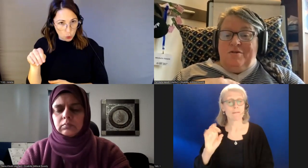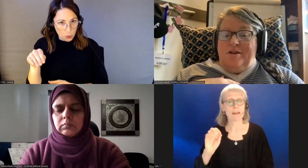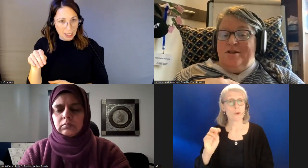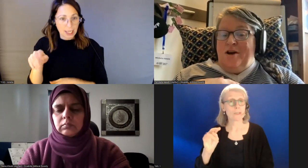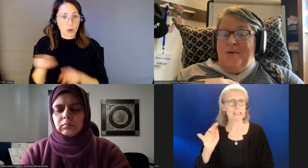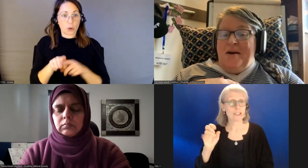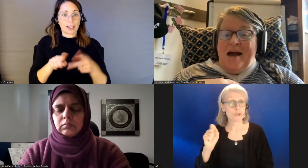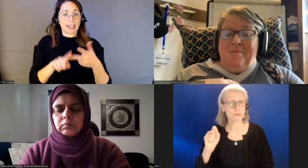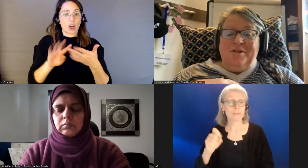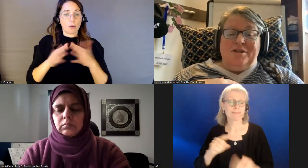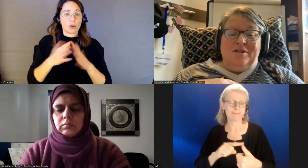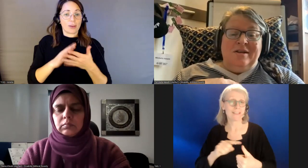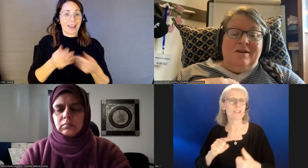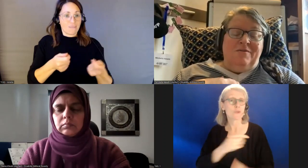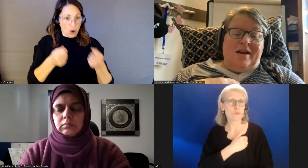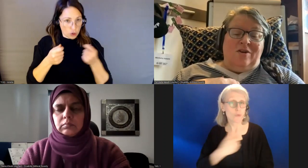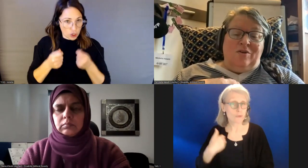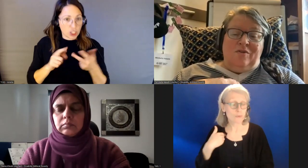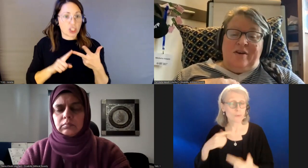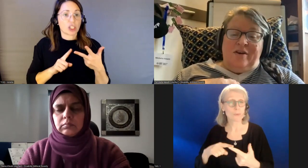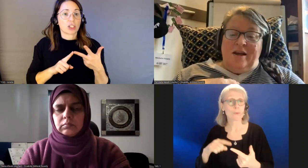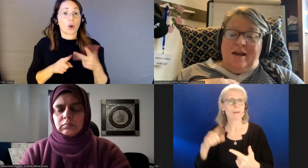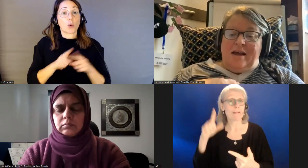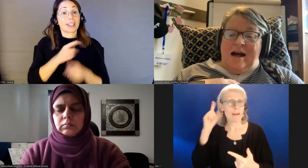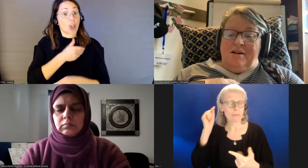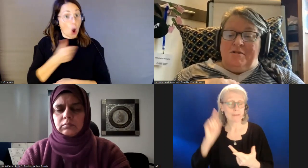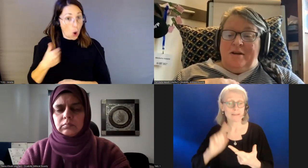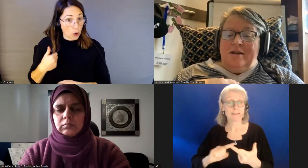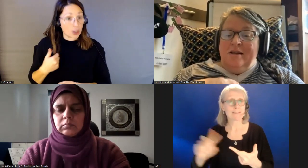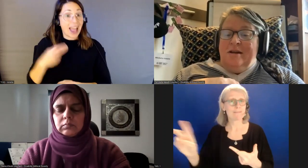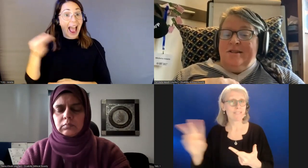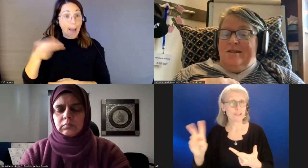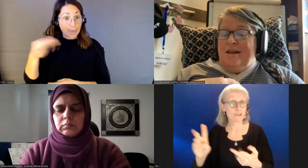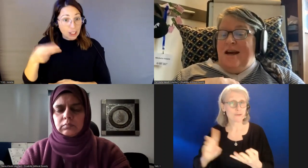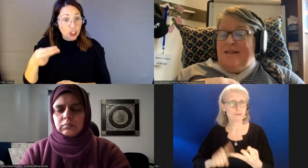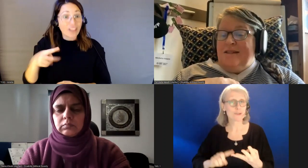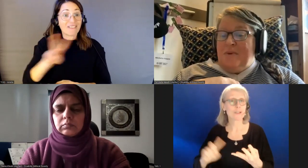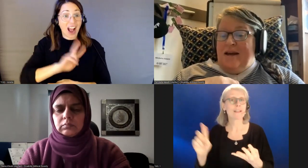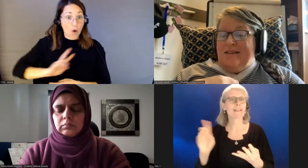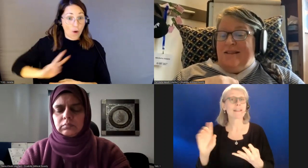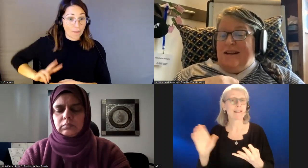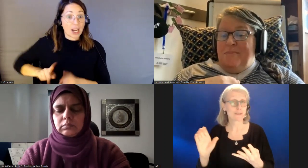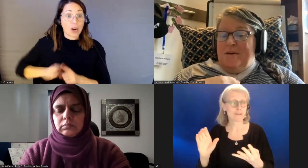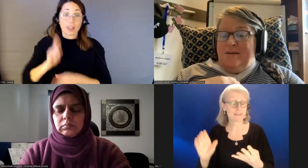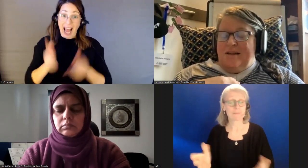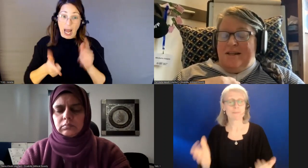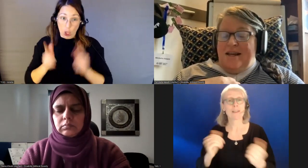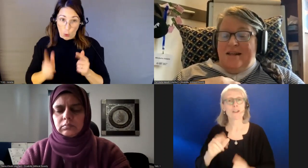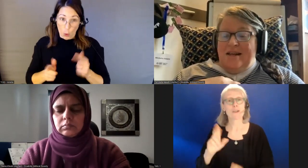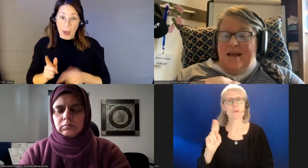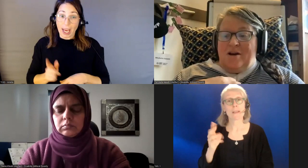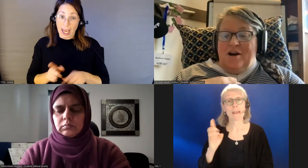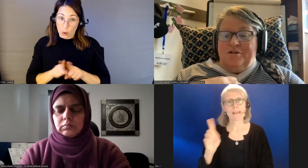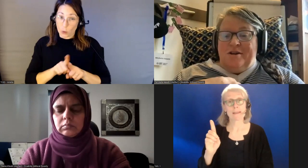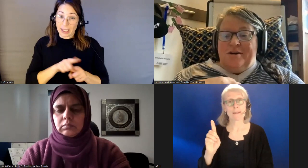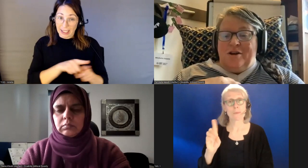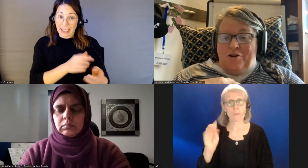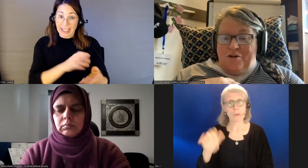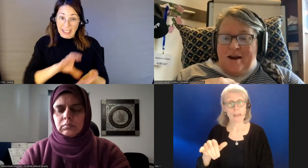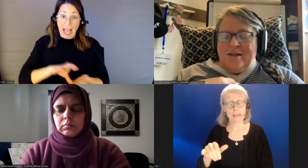including Toronto, Hamilton, Vancouver, and Calgary, to the United Way, to the Canadian